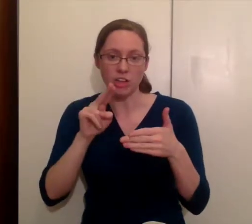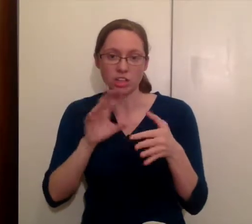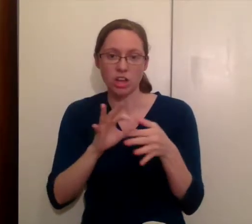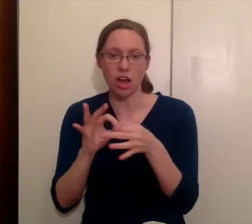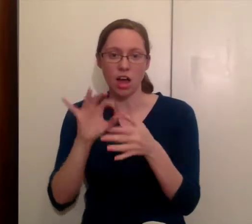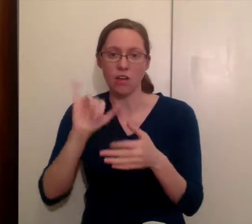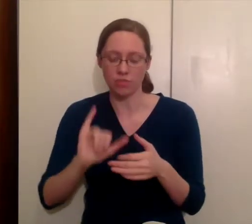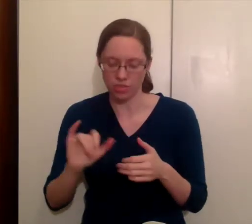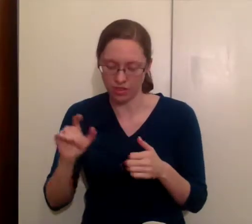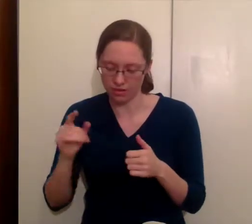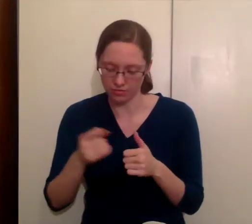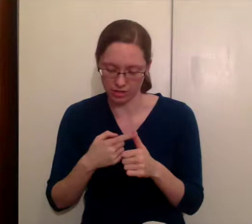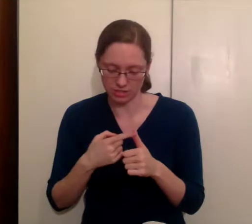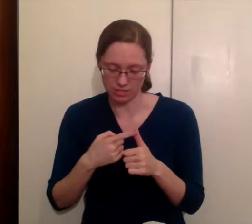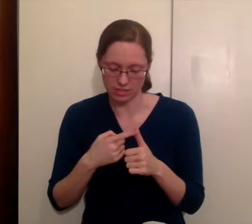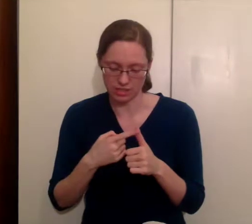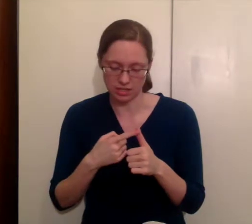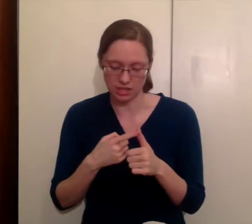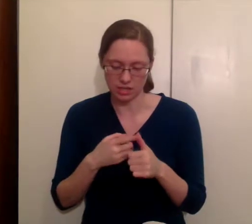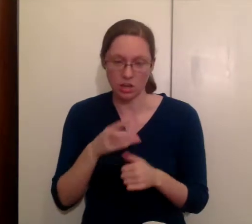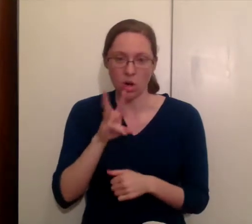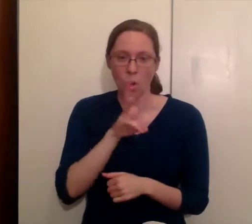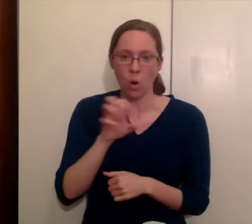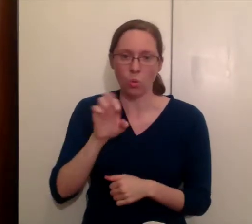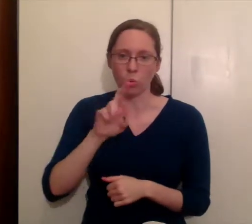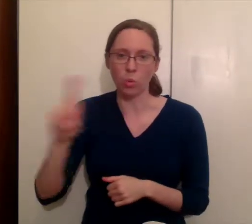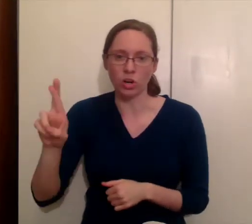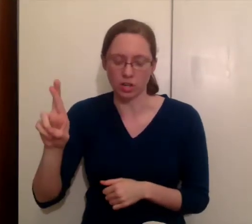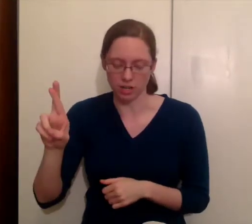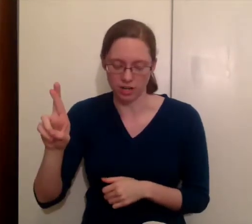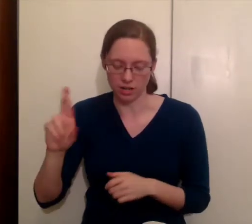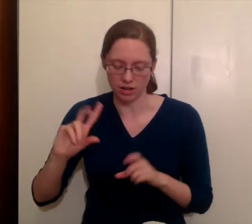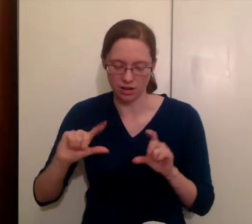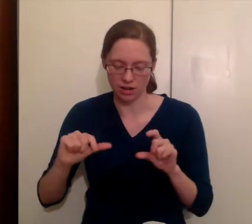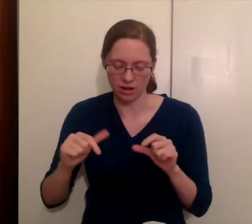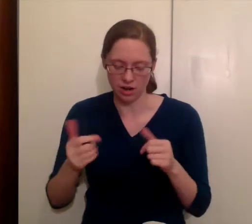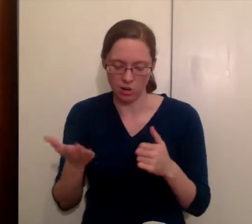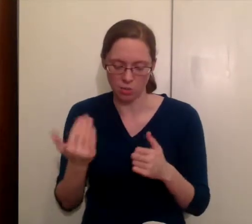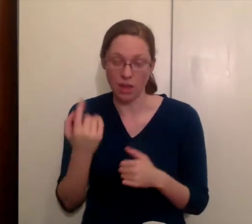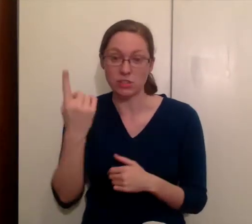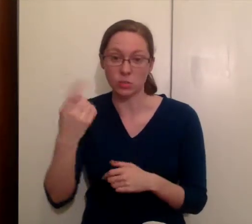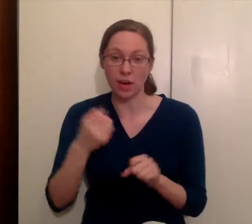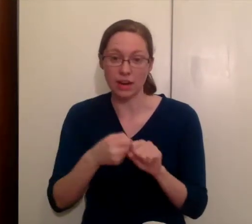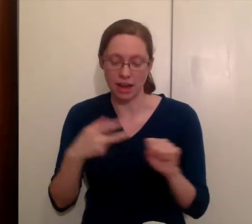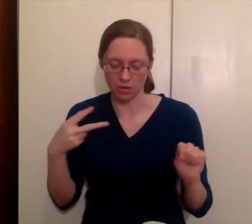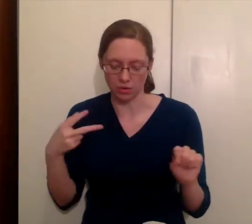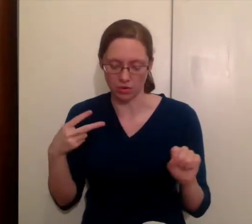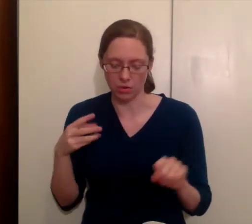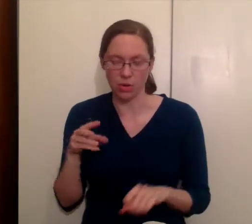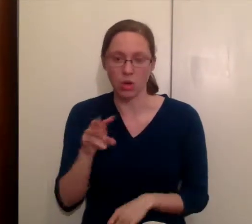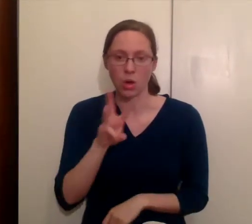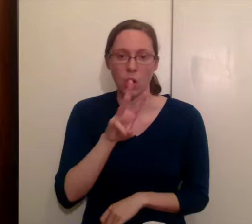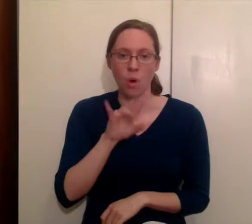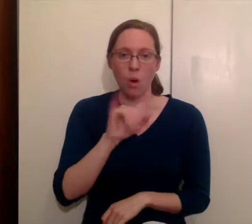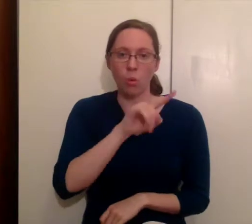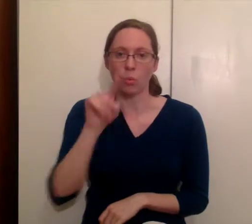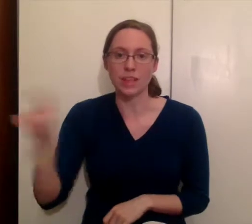notch of the first. Whir went one arrow.